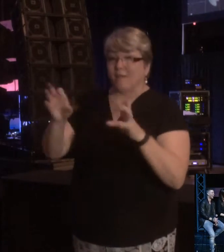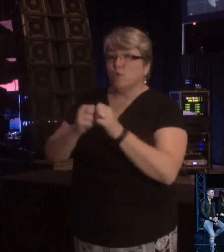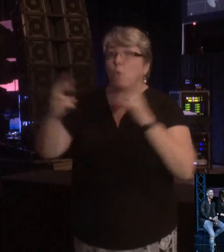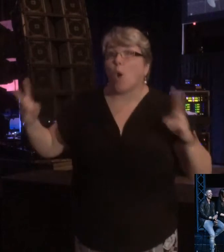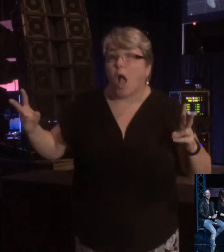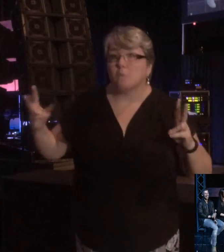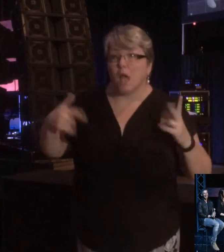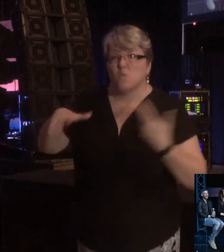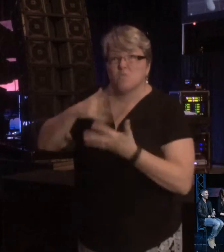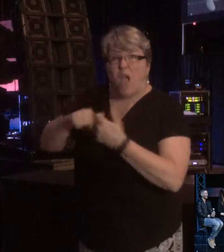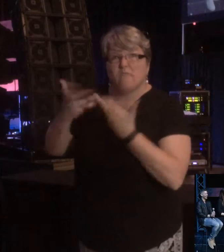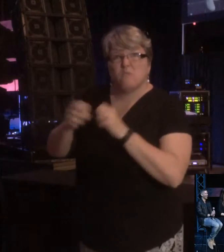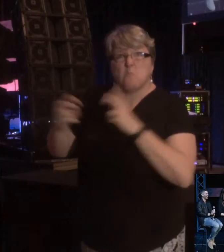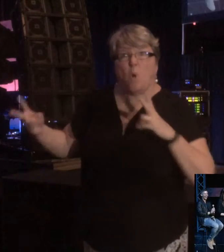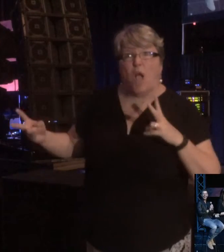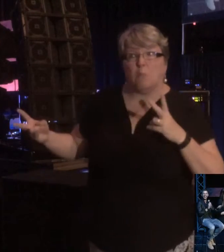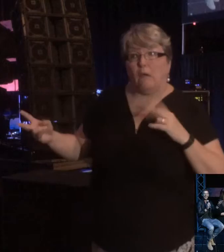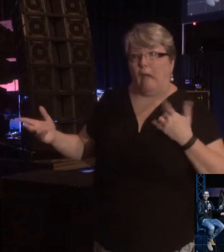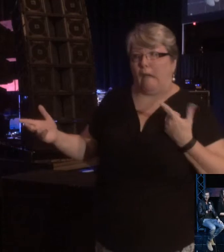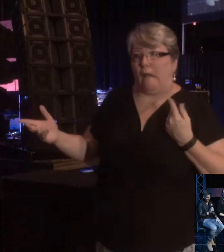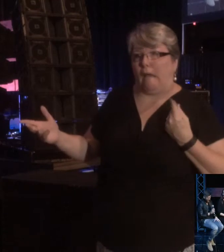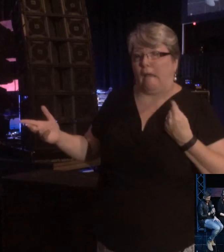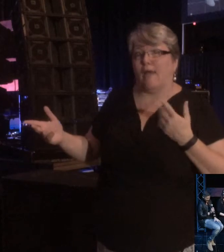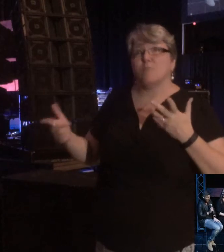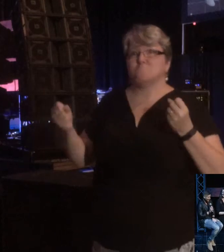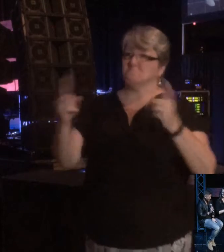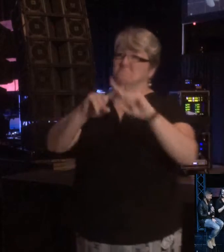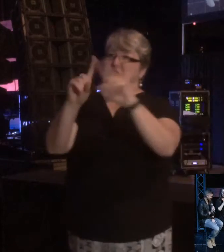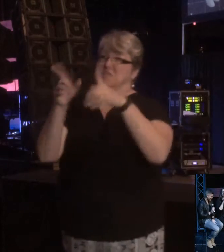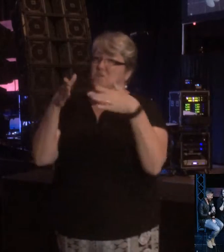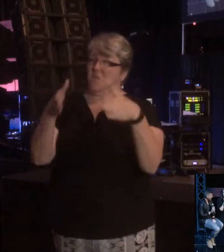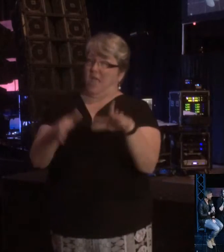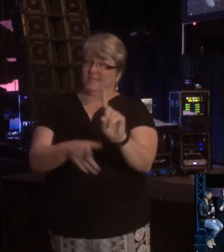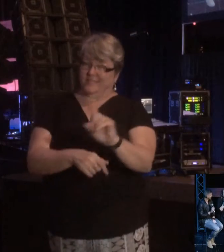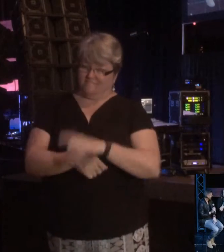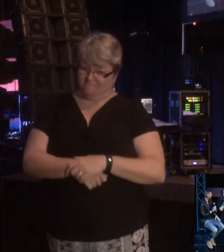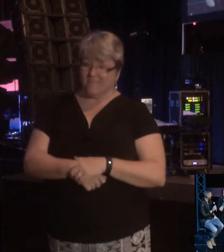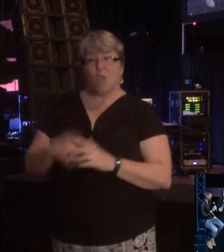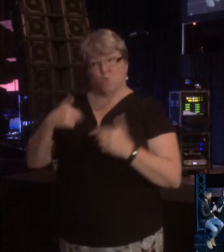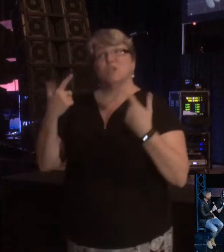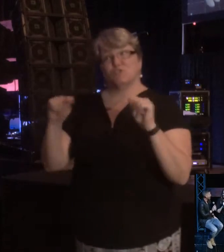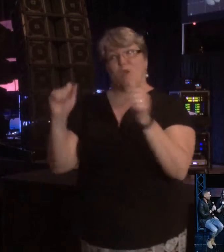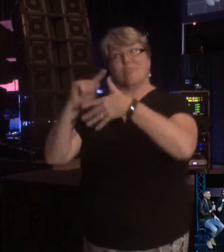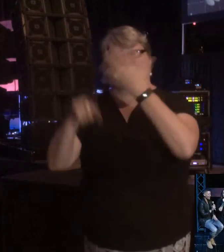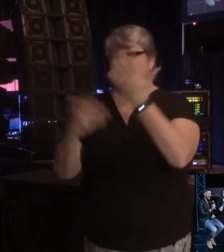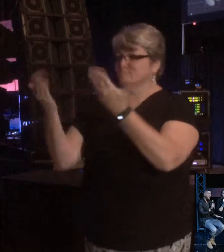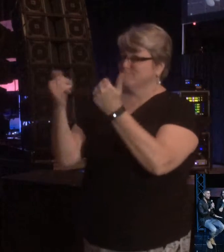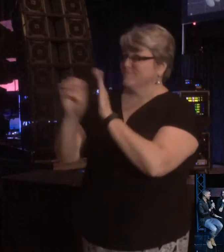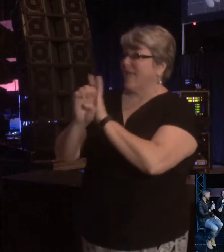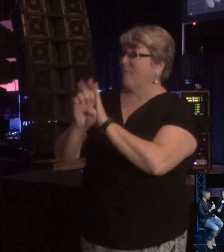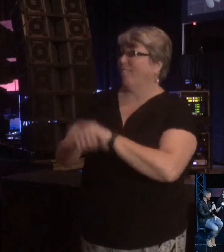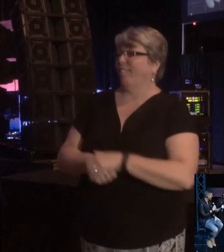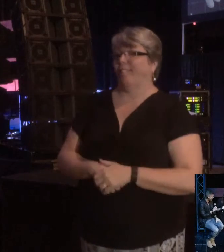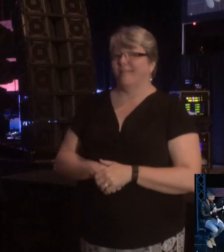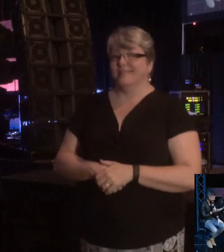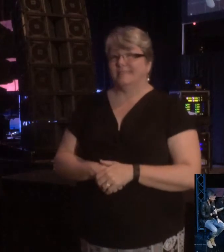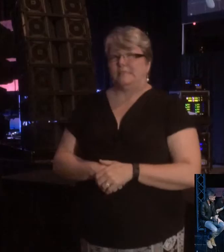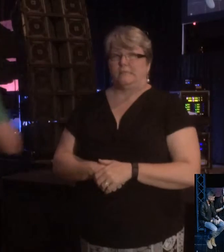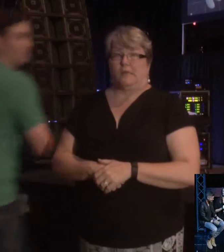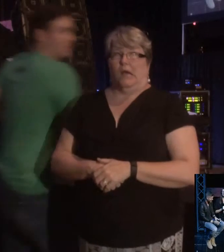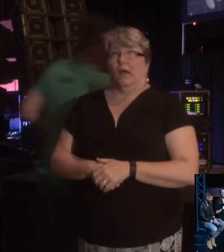that it was, I felt like in our relationship, so much of our dating, I felt like Jordan was